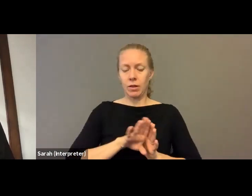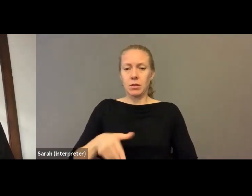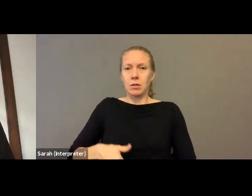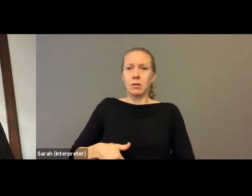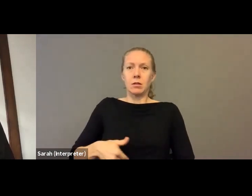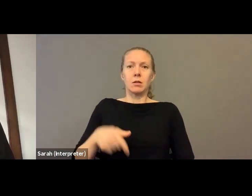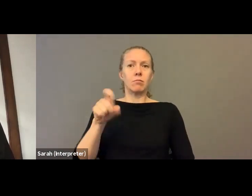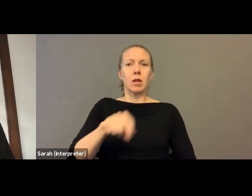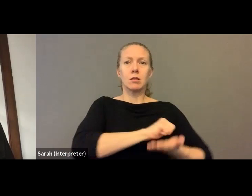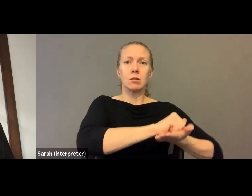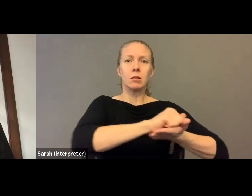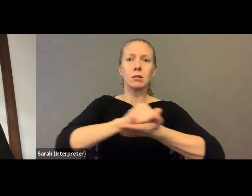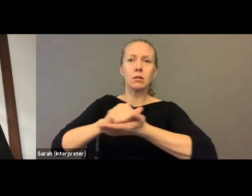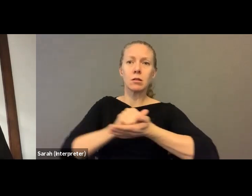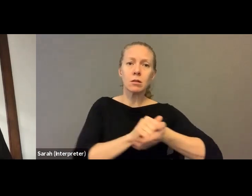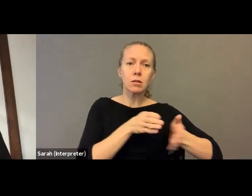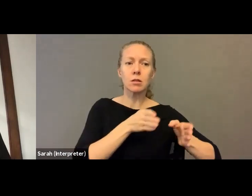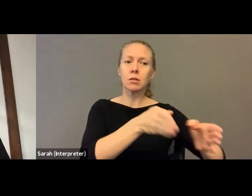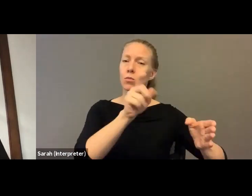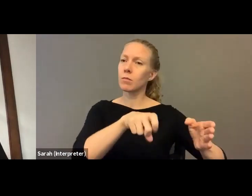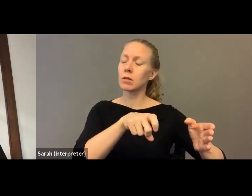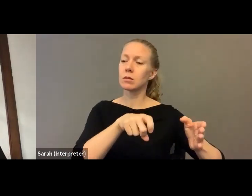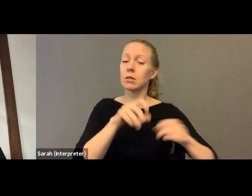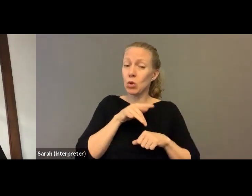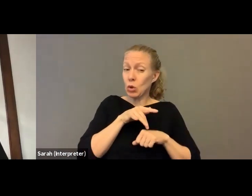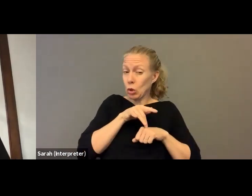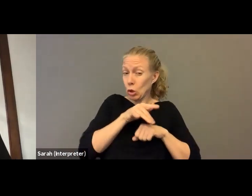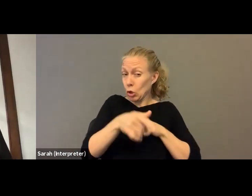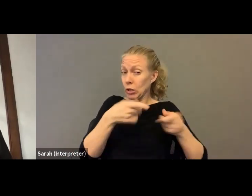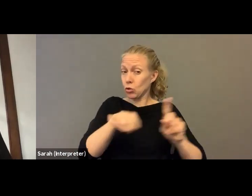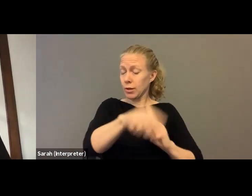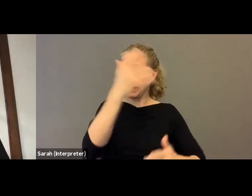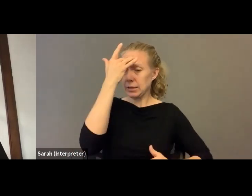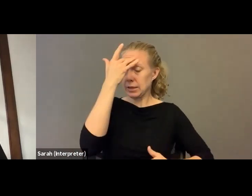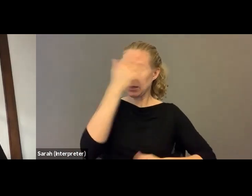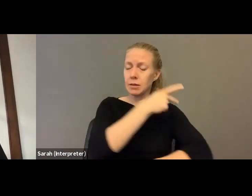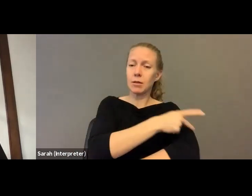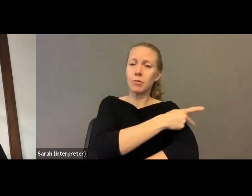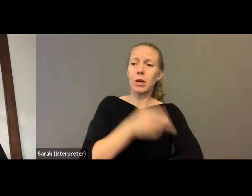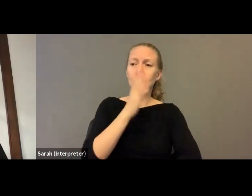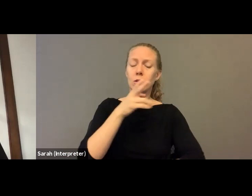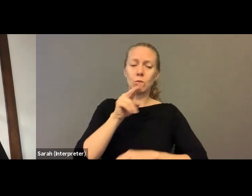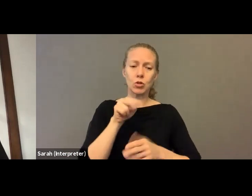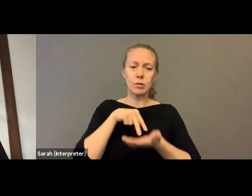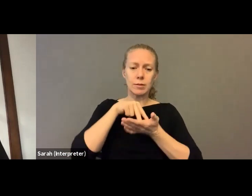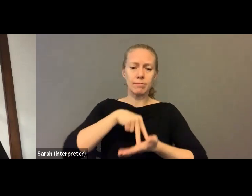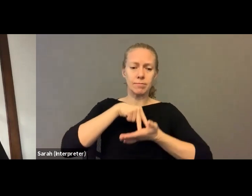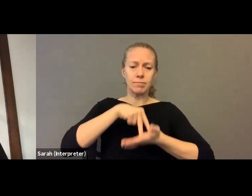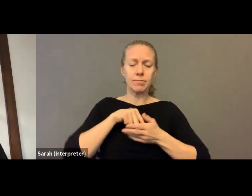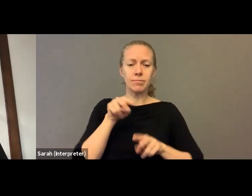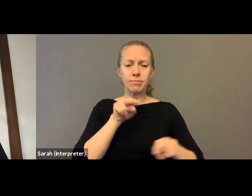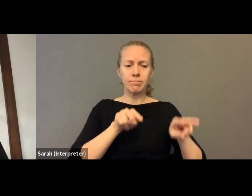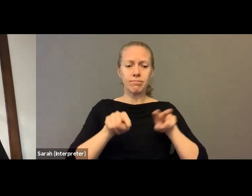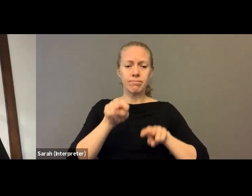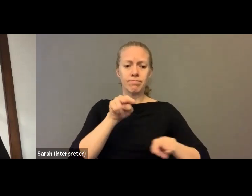sidewalks. In the early stages of this illness, patients spend prolonged moments looking at the floor or their feet.